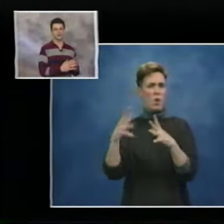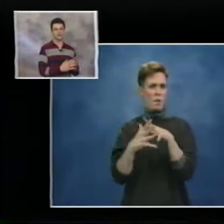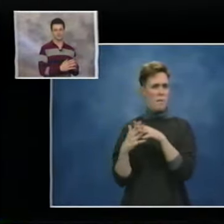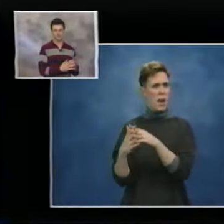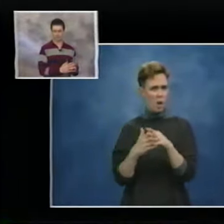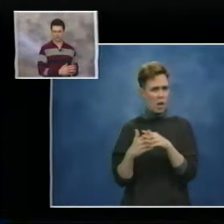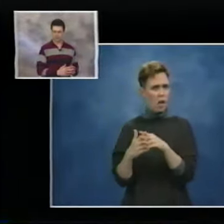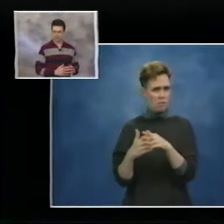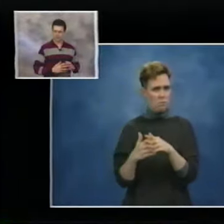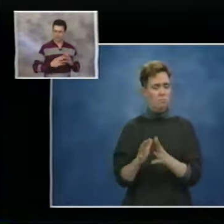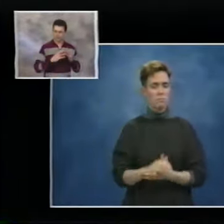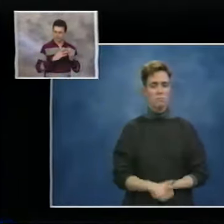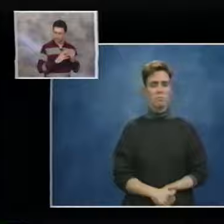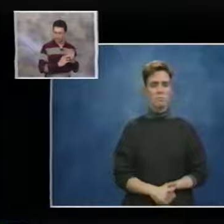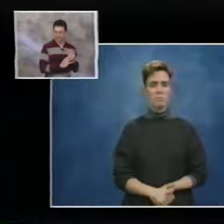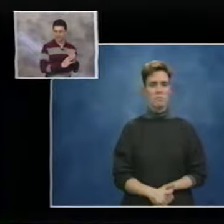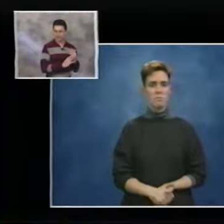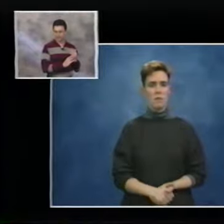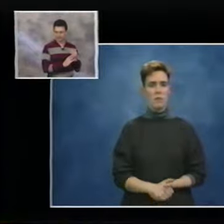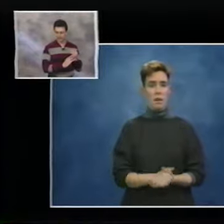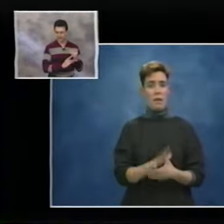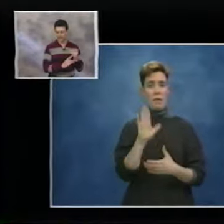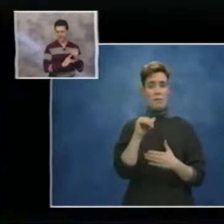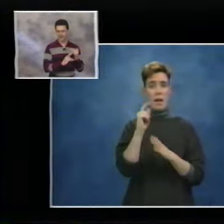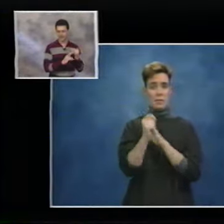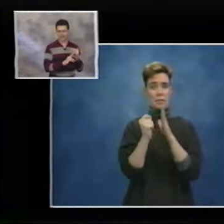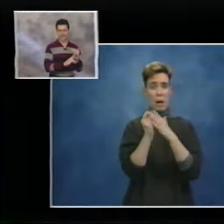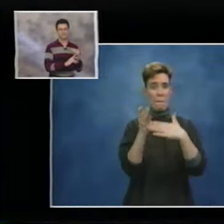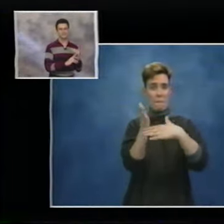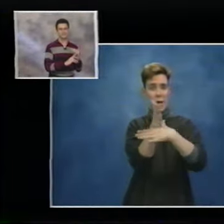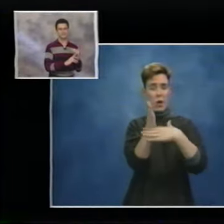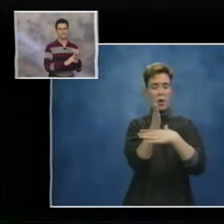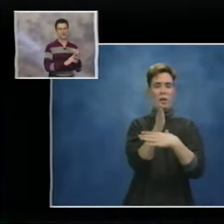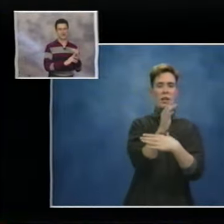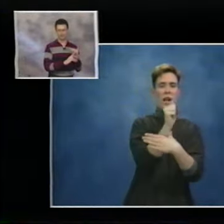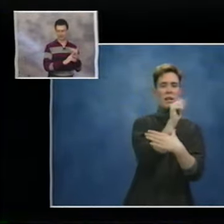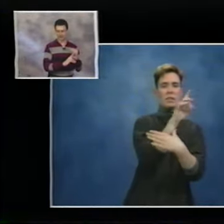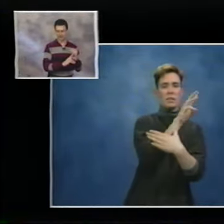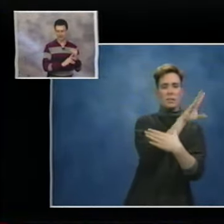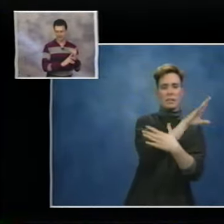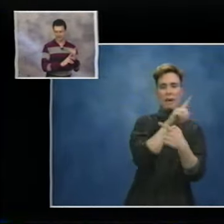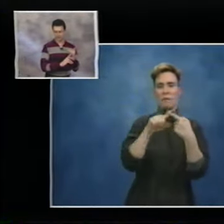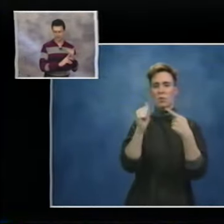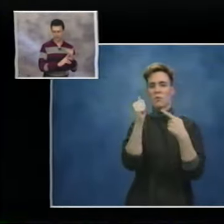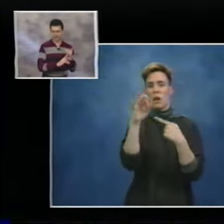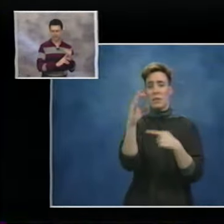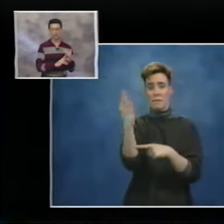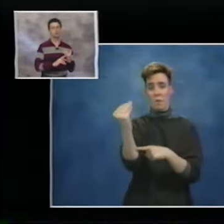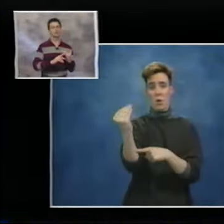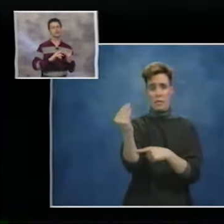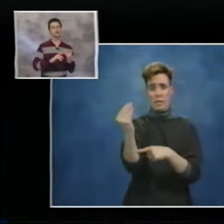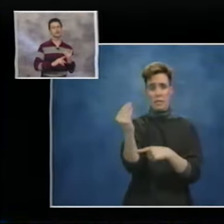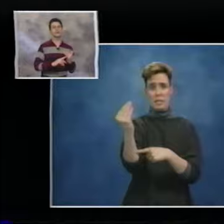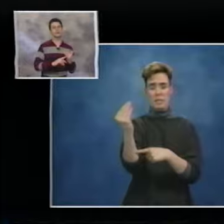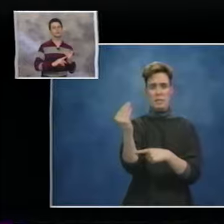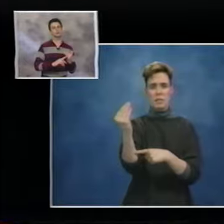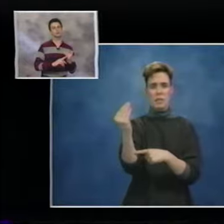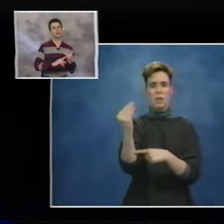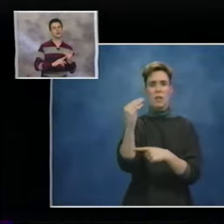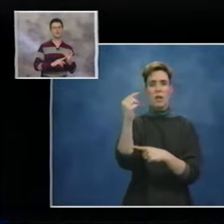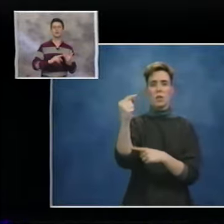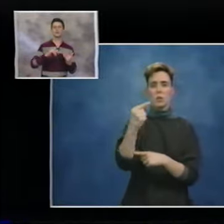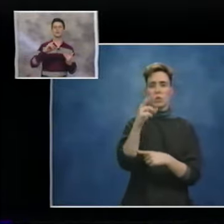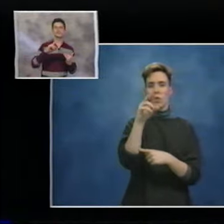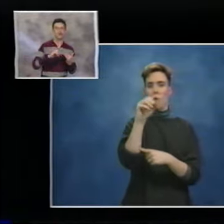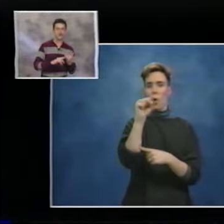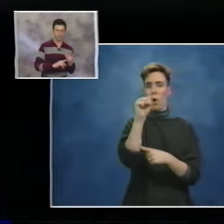America. Between that time period of 1865 to 1914, gross national